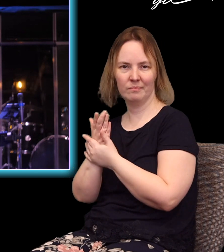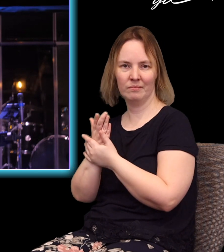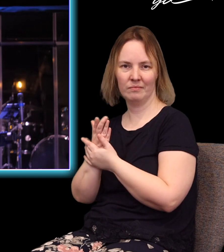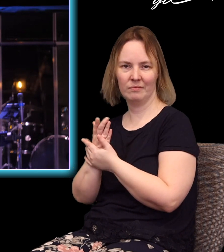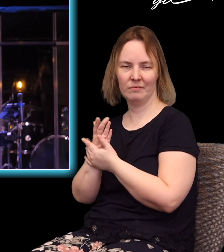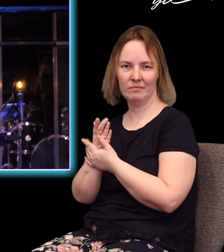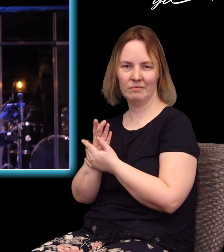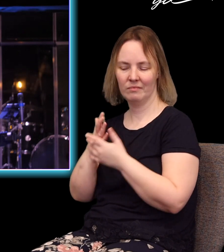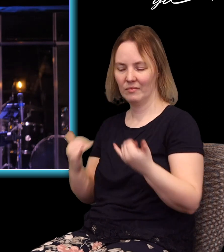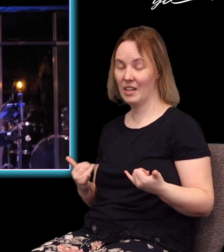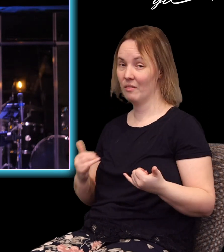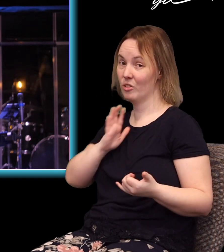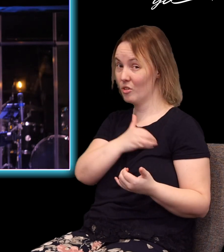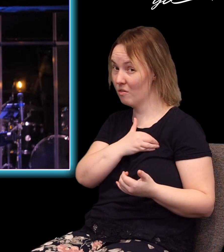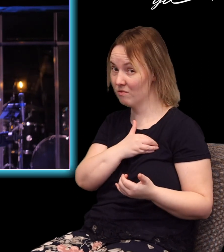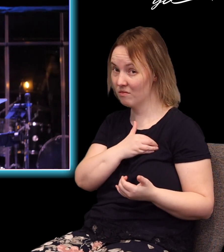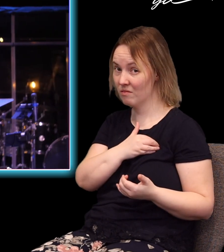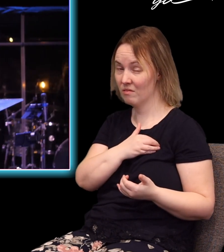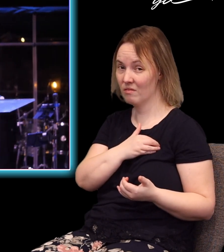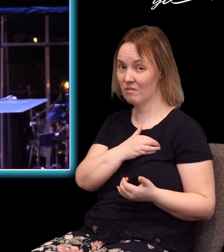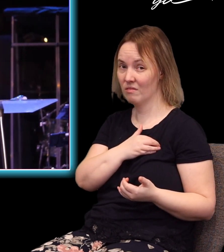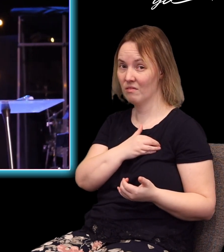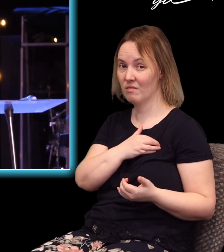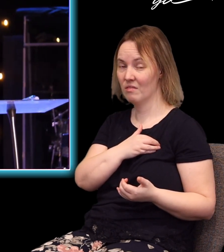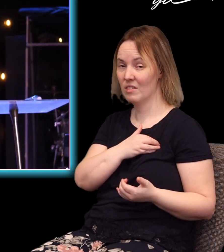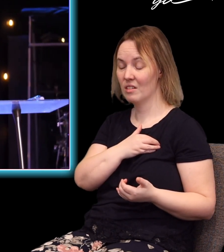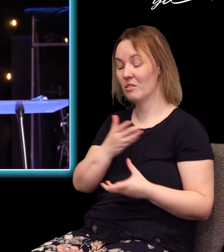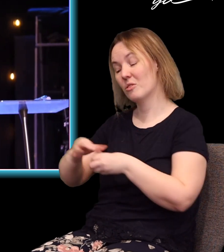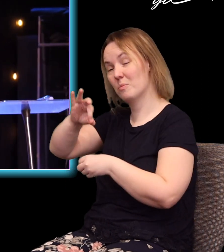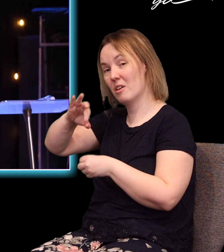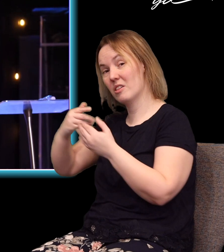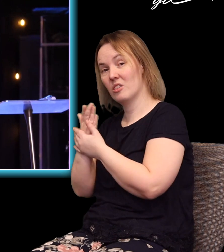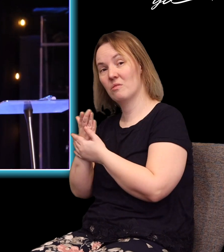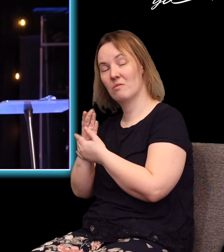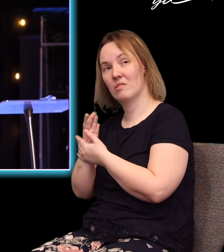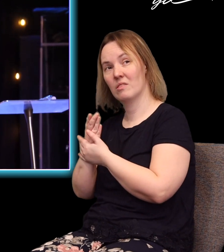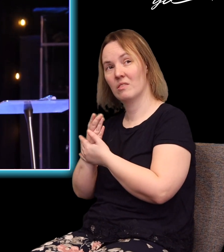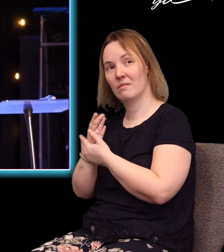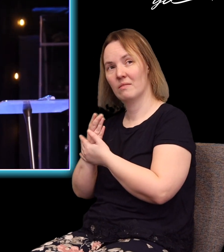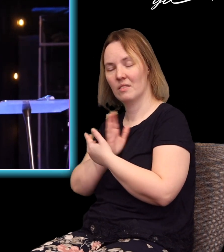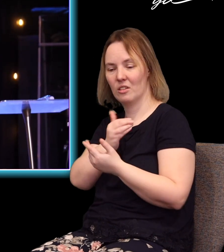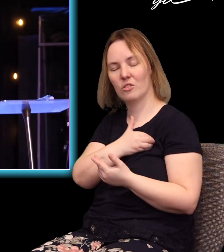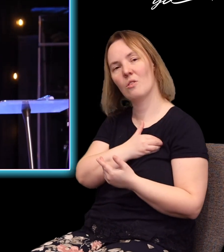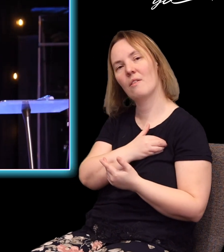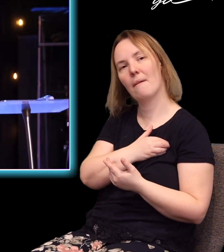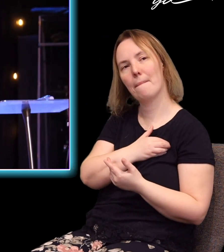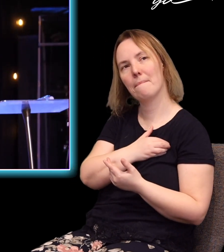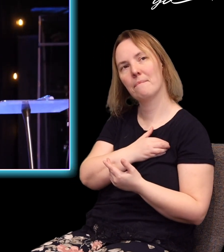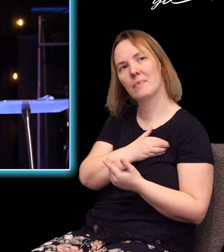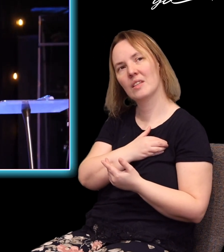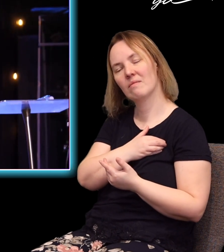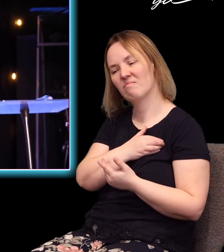new. Now, your soul, on the other hand, though your spirit is brand new, your